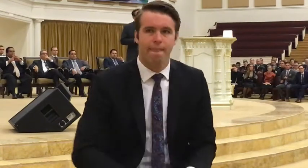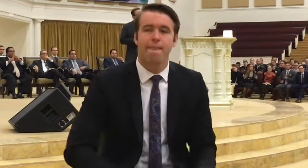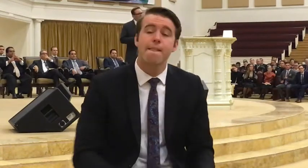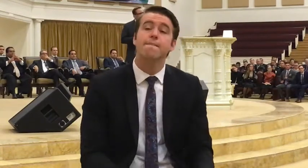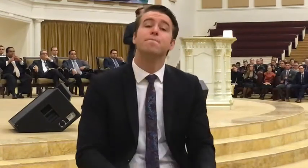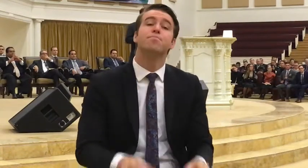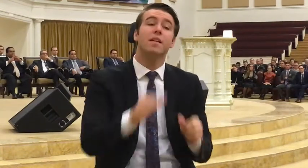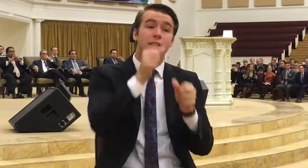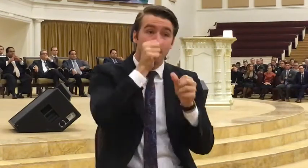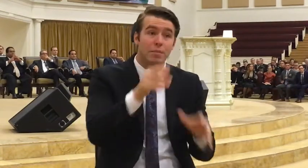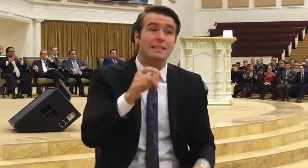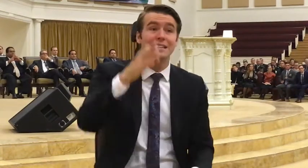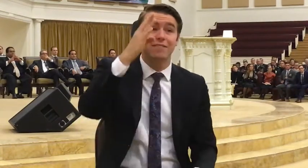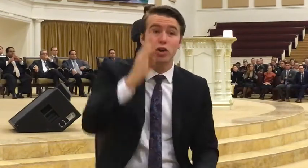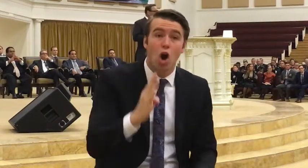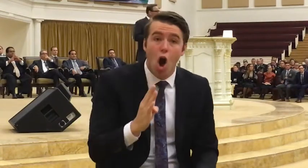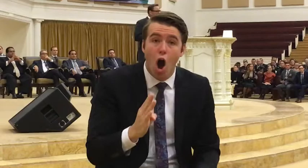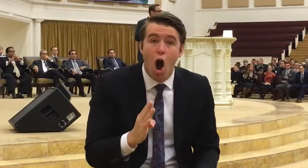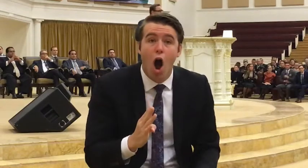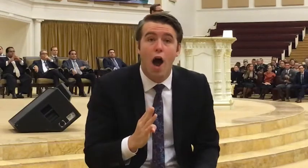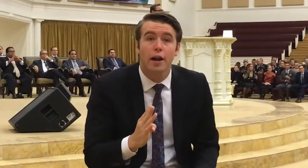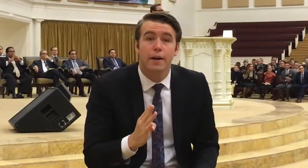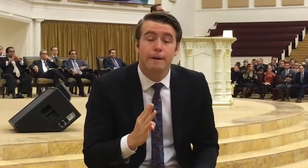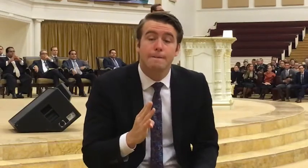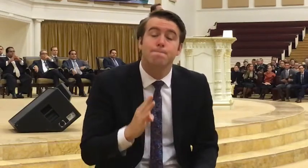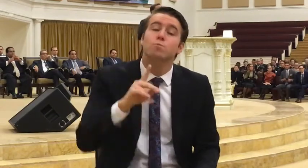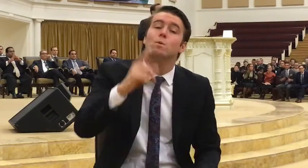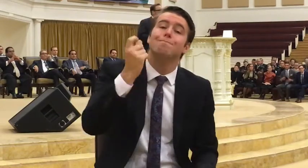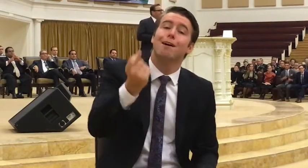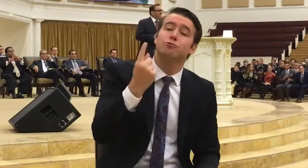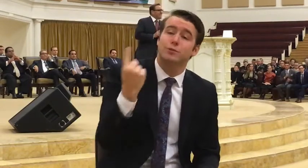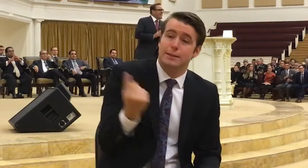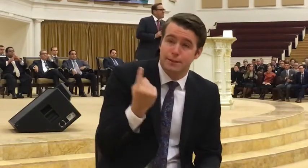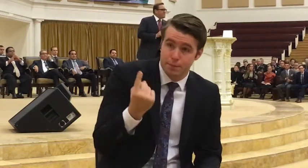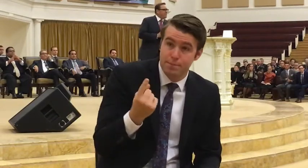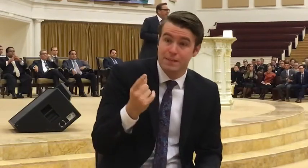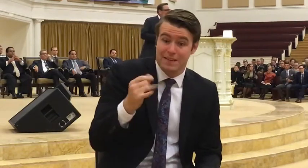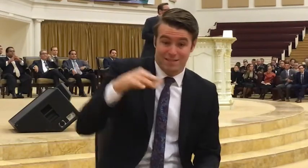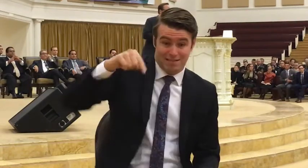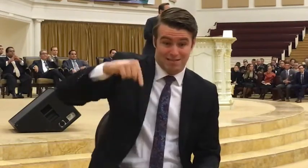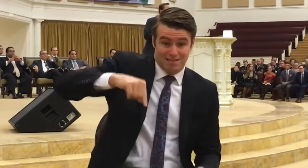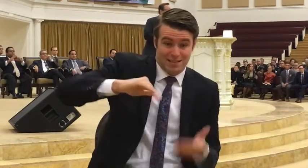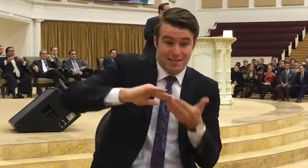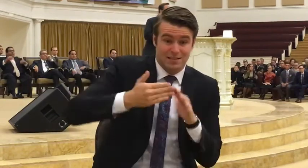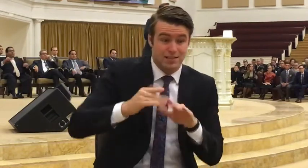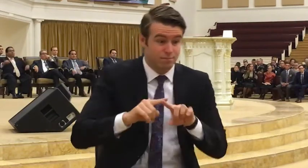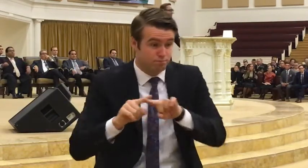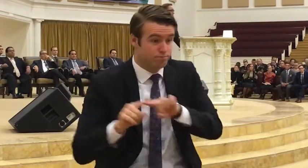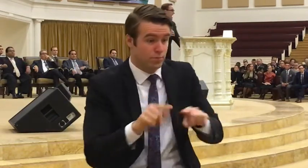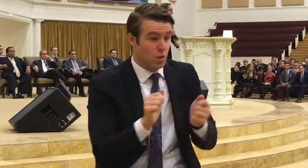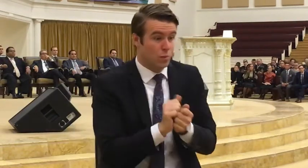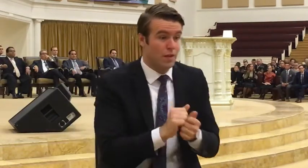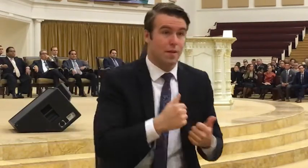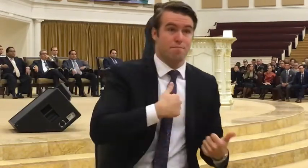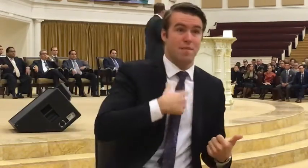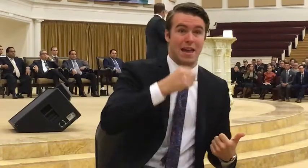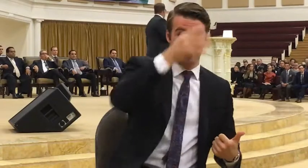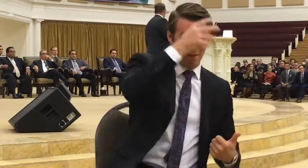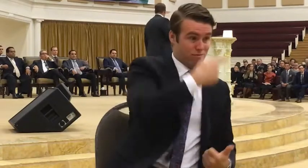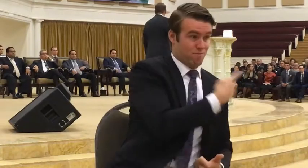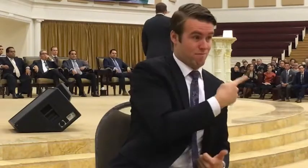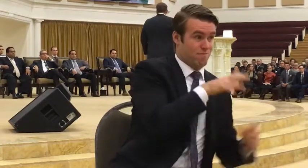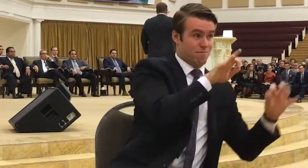The blessing of God. Understand something. If this city was dependent on Curtis Young and Myles Young,